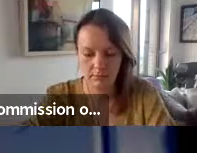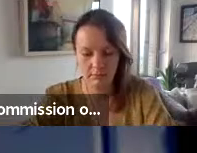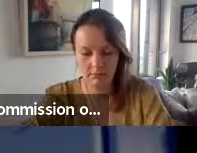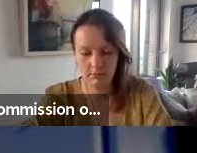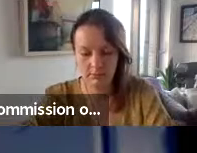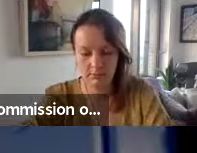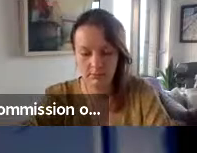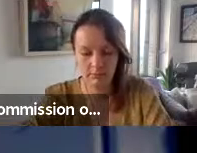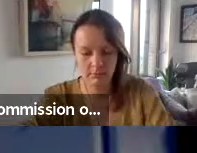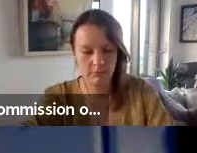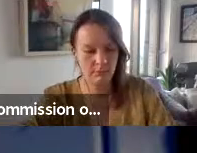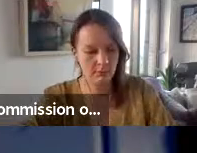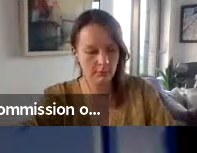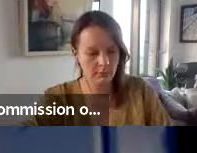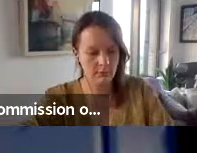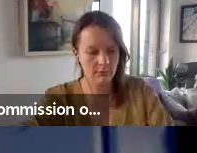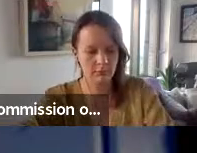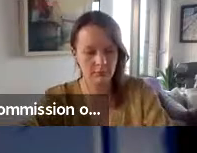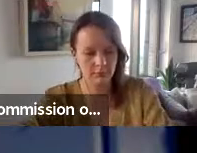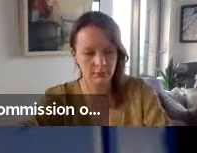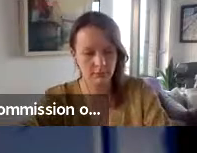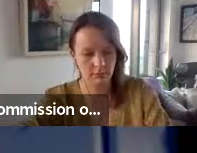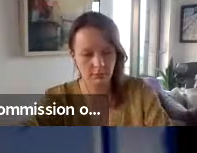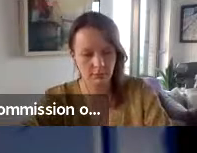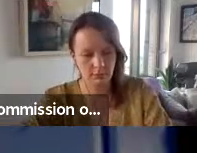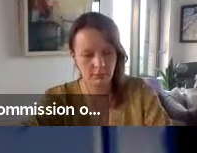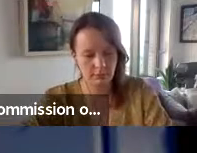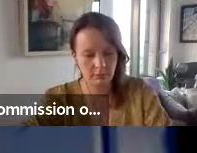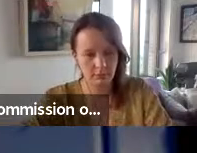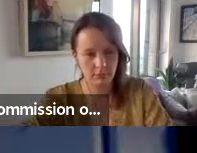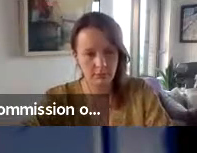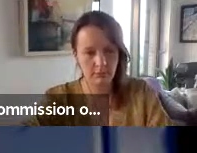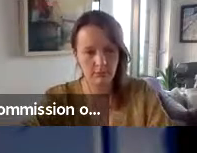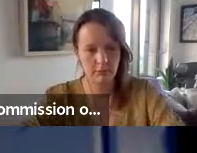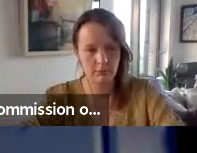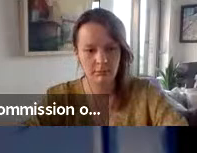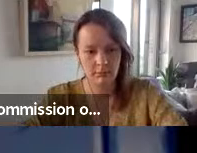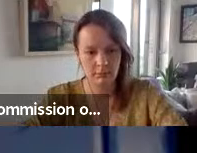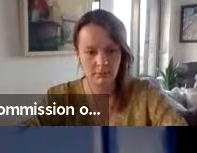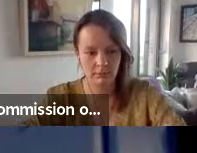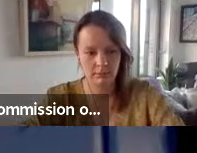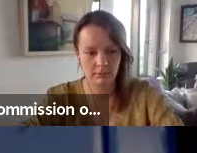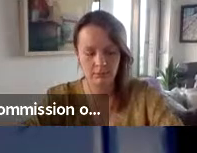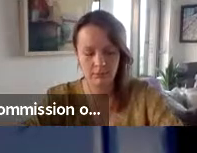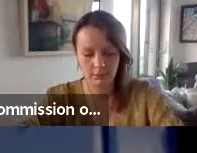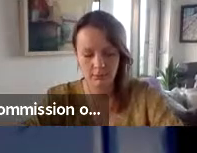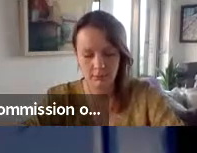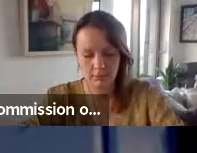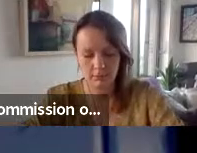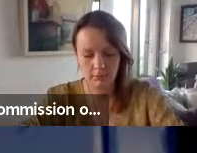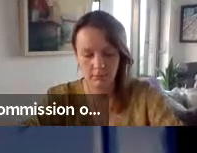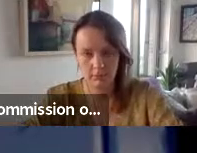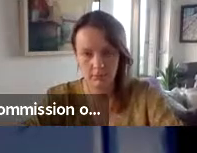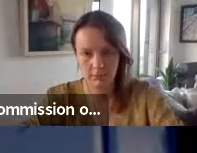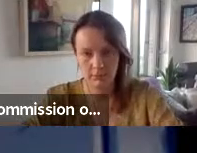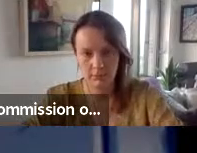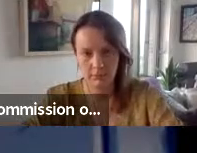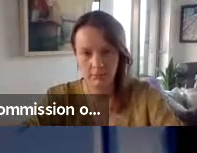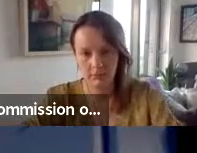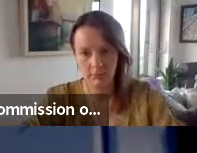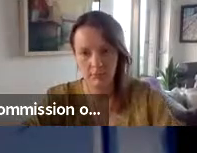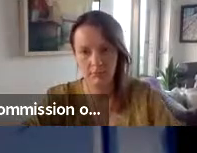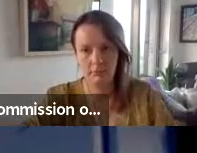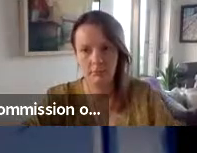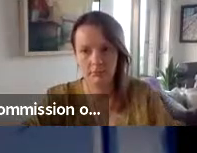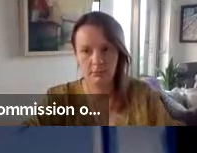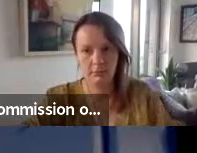disability and children. 2, treat everyone with dignity, respect and trust, and the belief